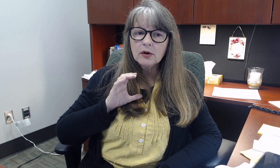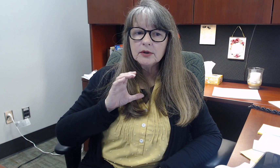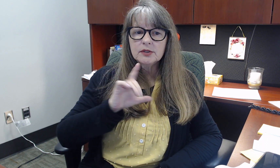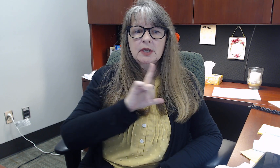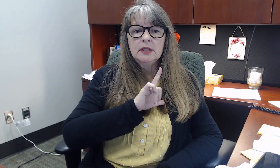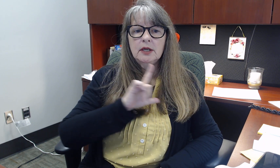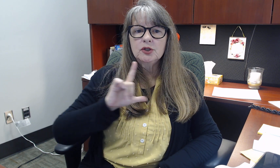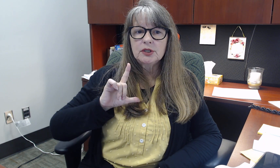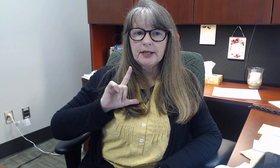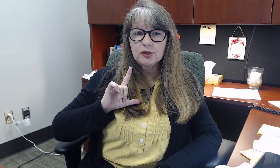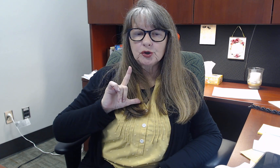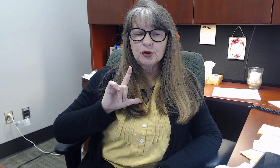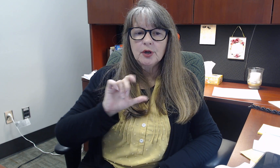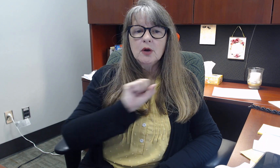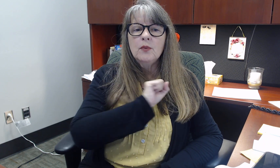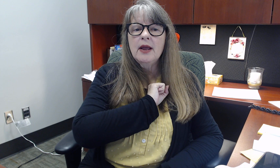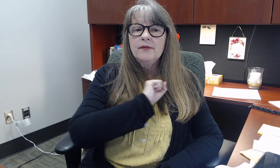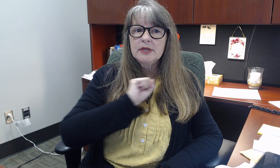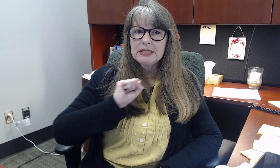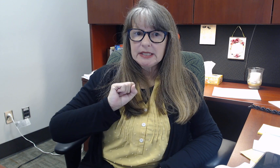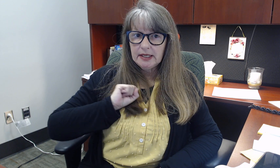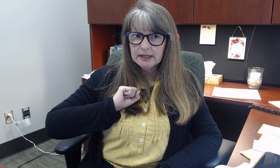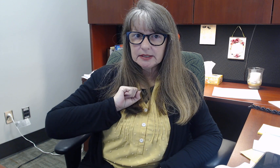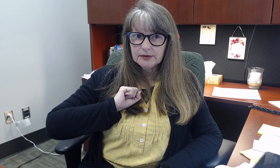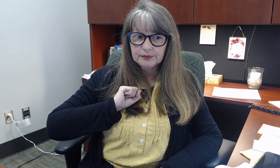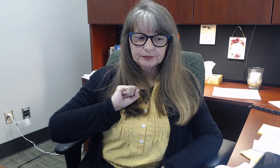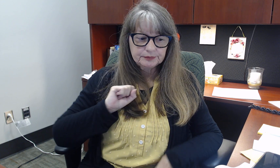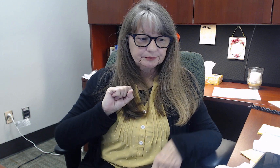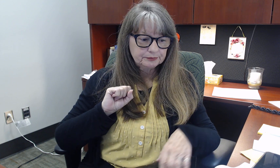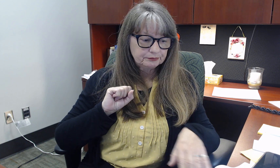Congress and legislature, we have the Senate.